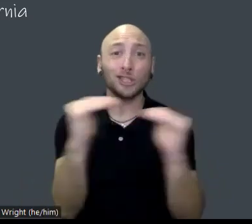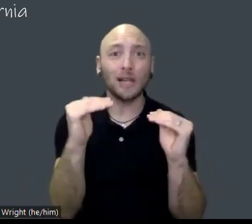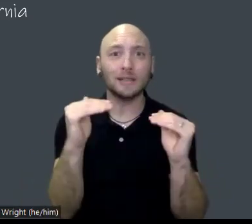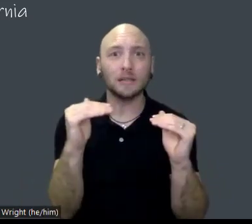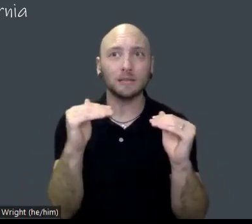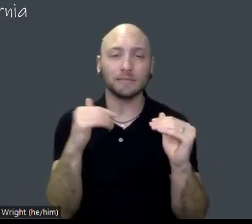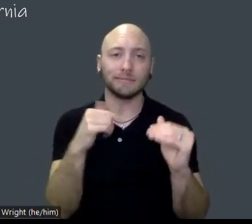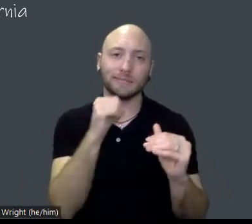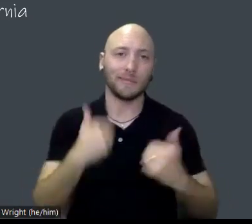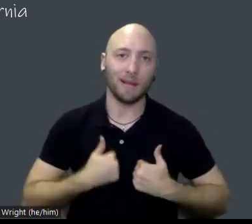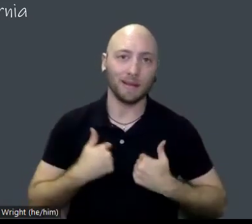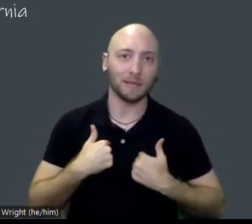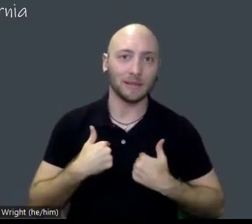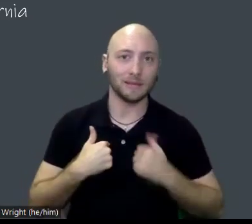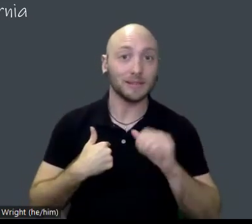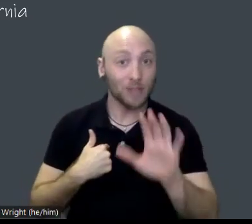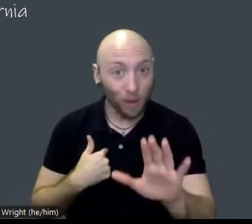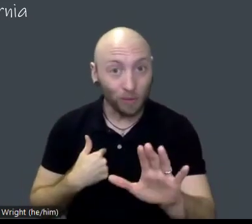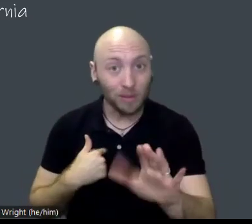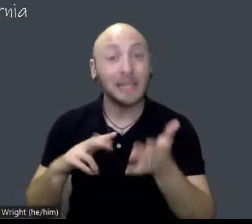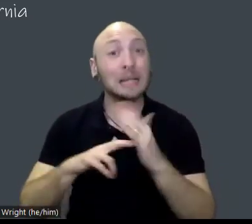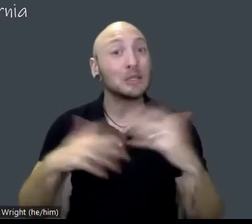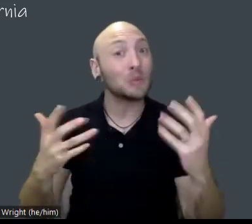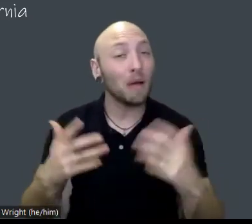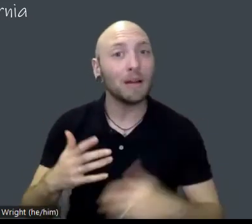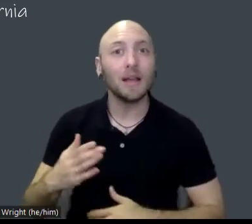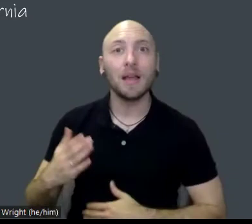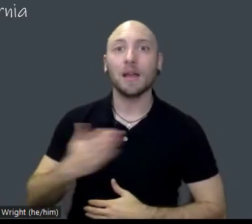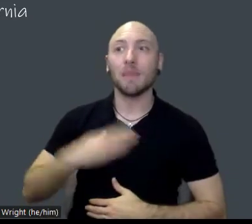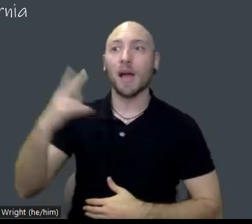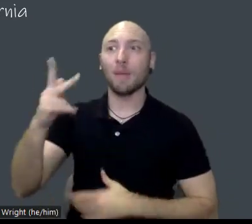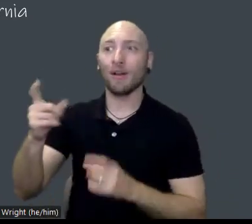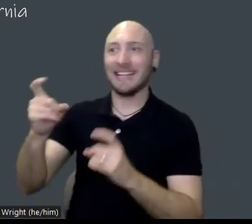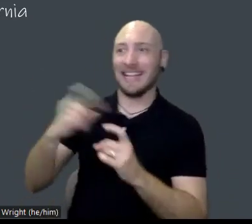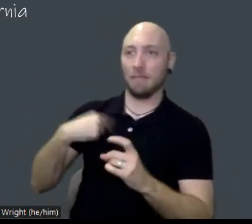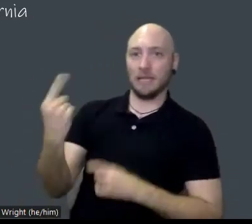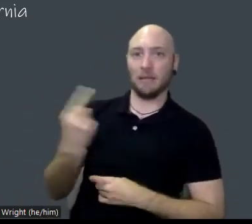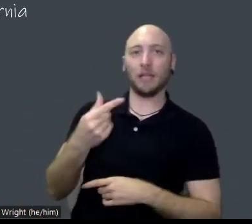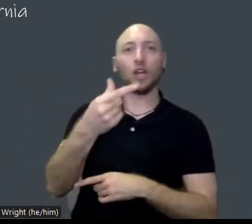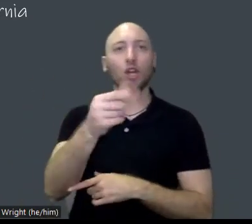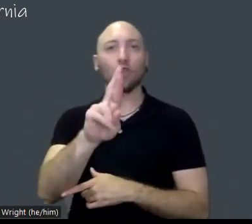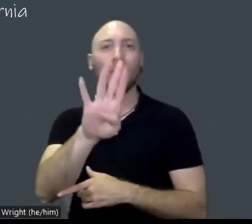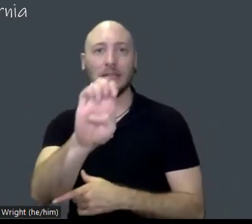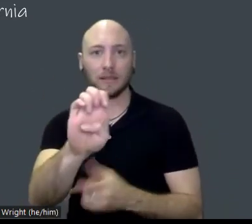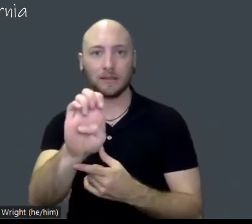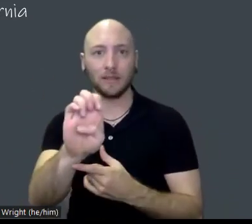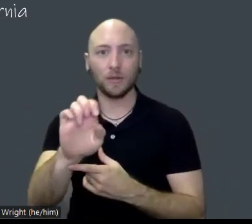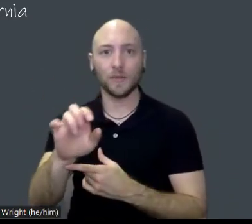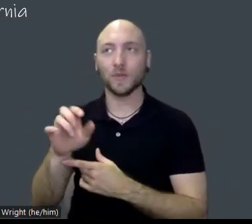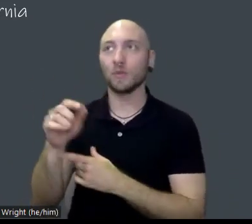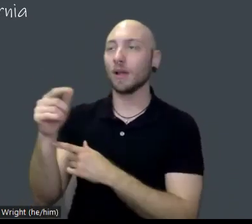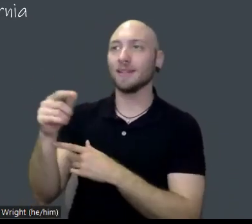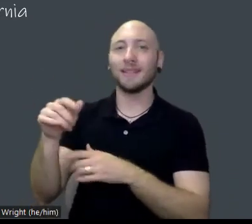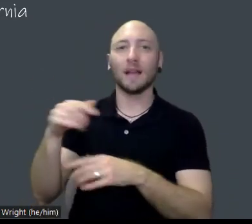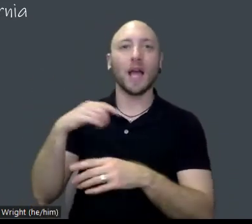my higher power like has given, that's what I believe grace is. Like I've been given the grace to live on this borrowed time.